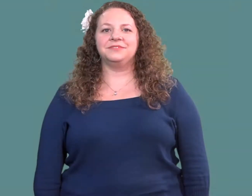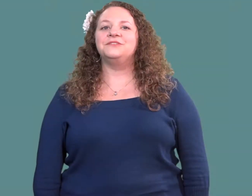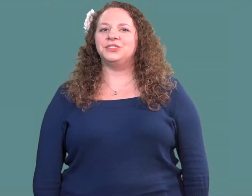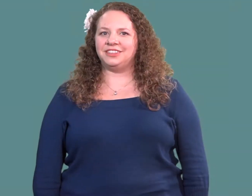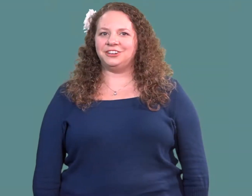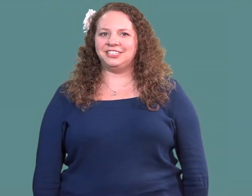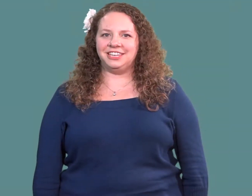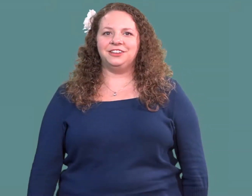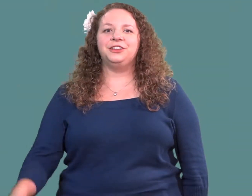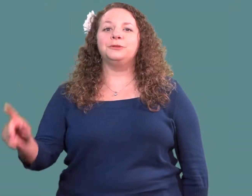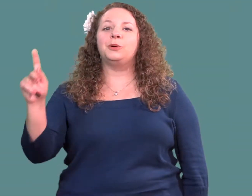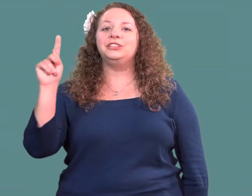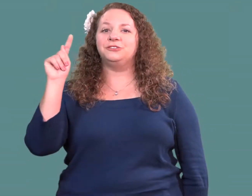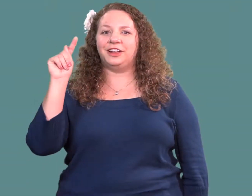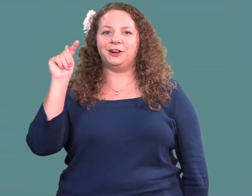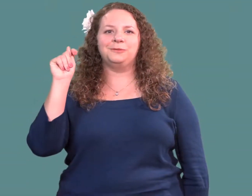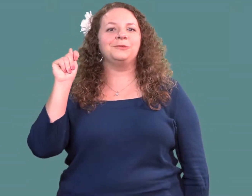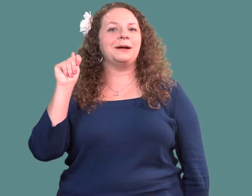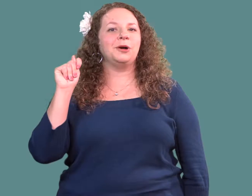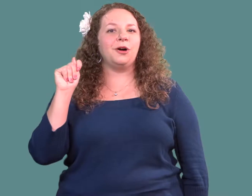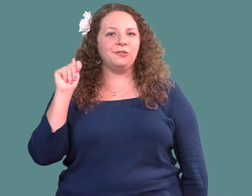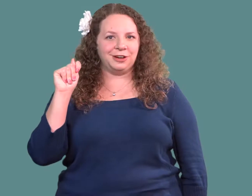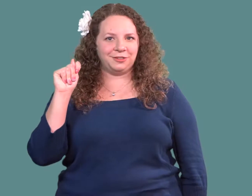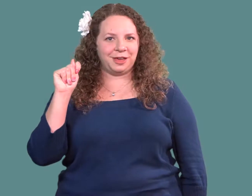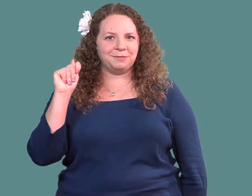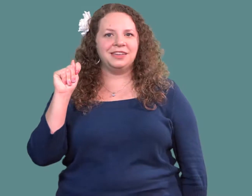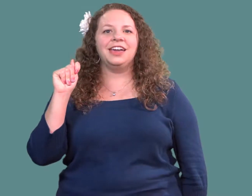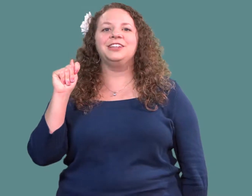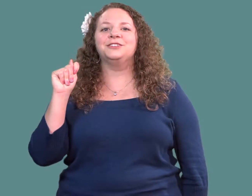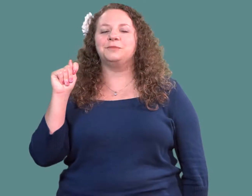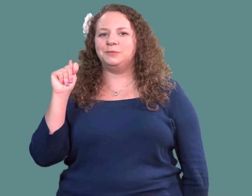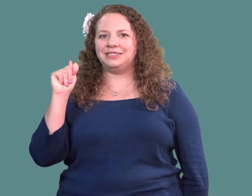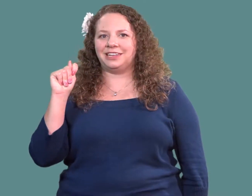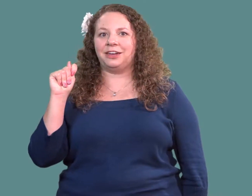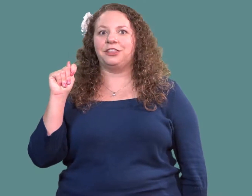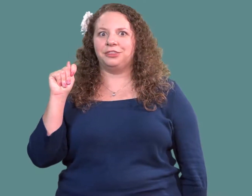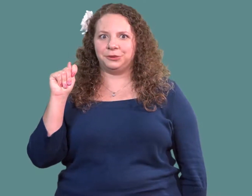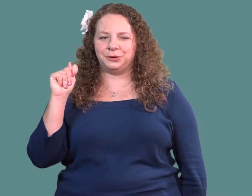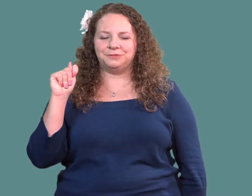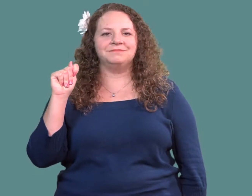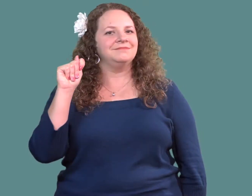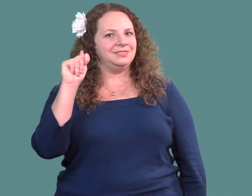For the letter T, your pointer finger will wrap over your thumb and your thumb will be sticking through.